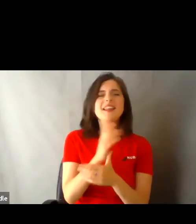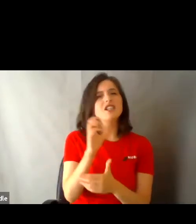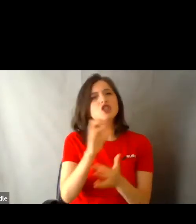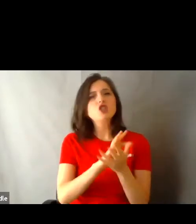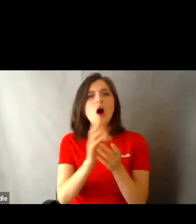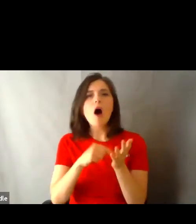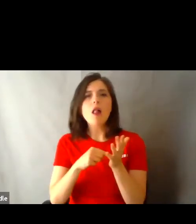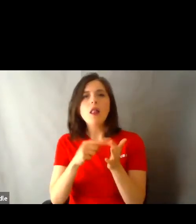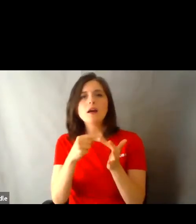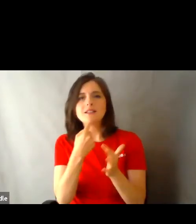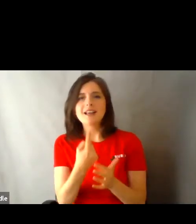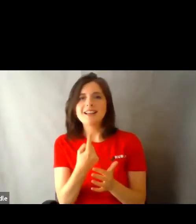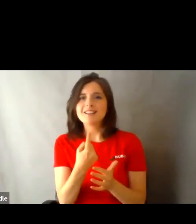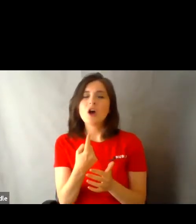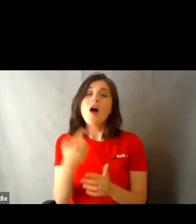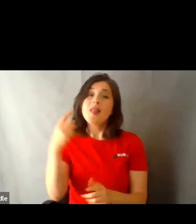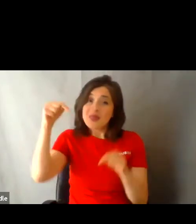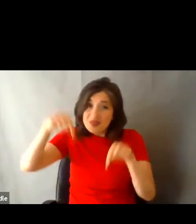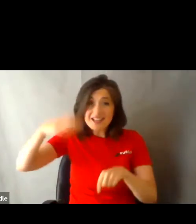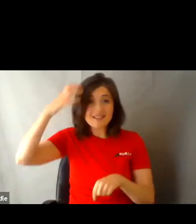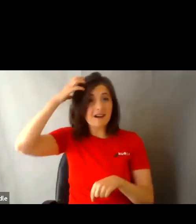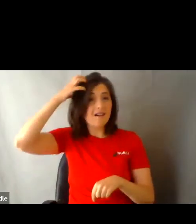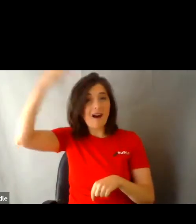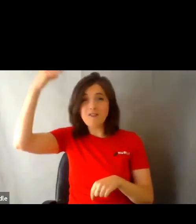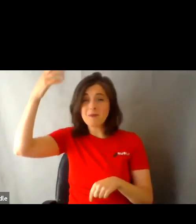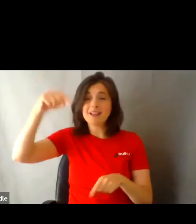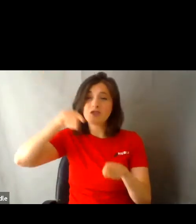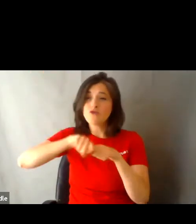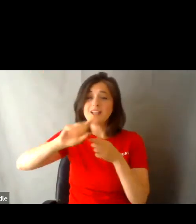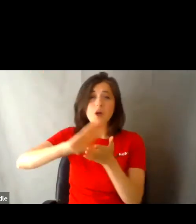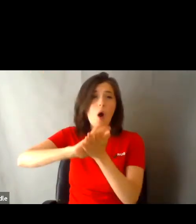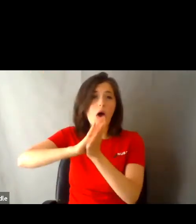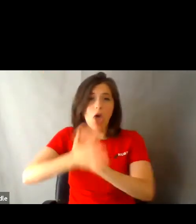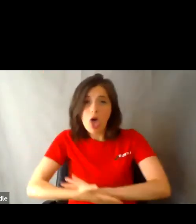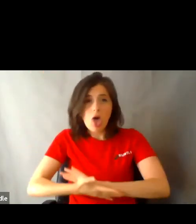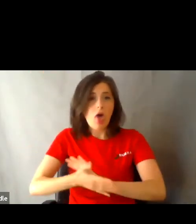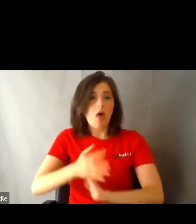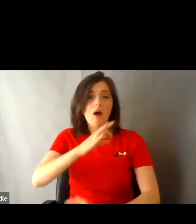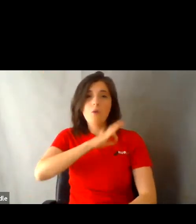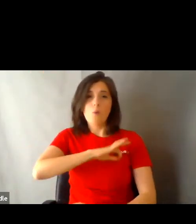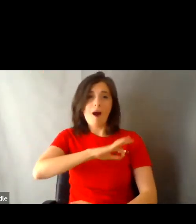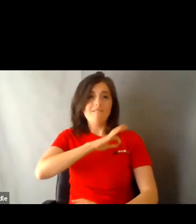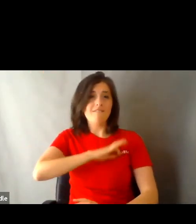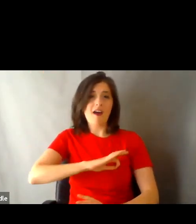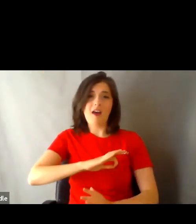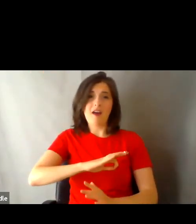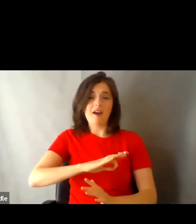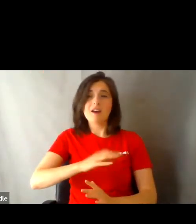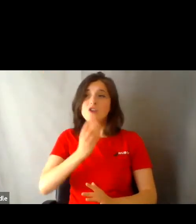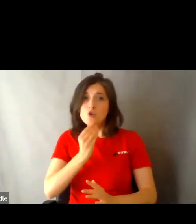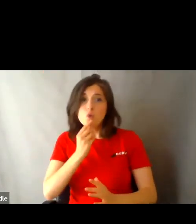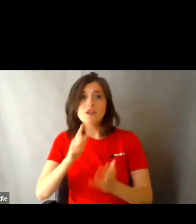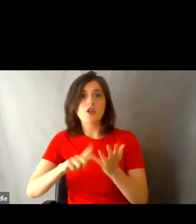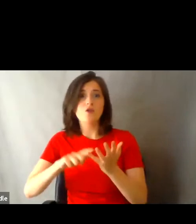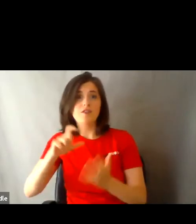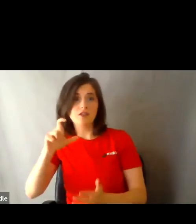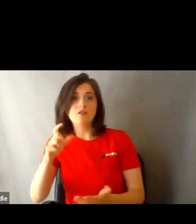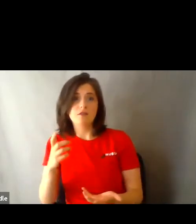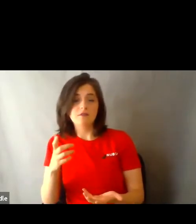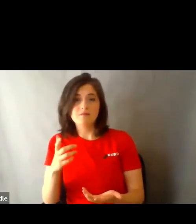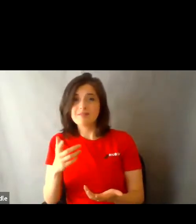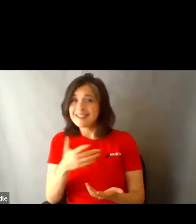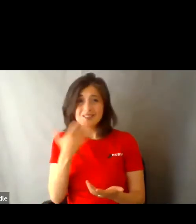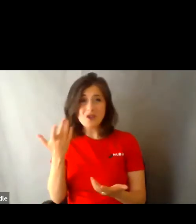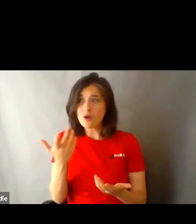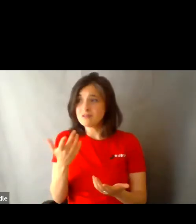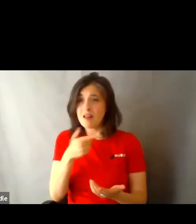said that this is absolutely, the government is trying to undermine the basis of the welfare state with universal credit. And I don't think it's an exaggeration,